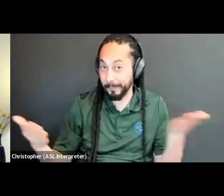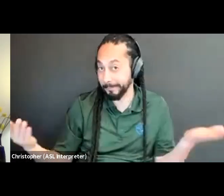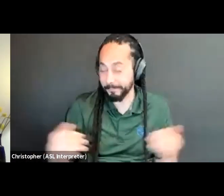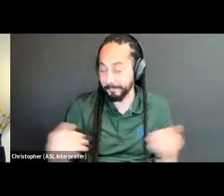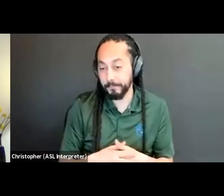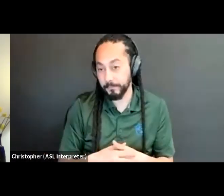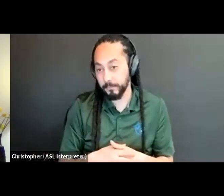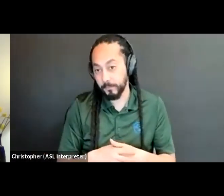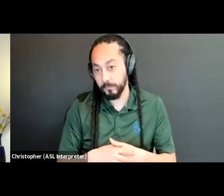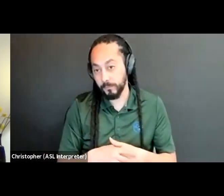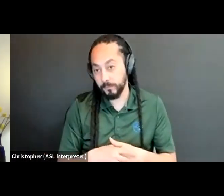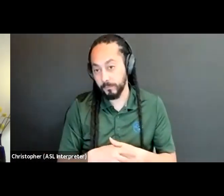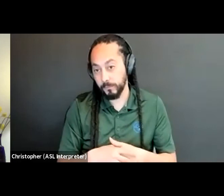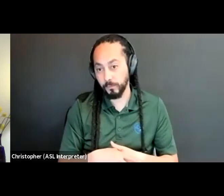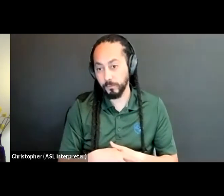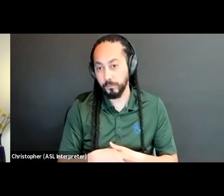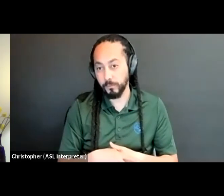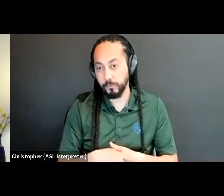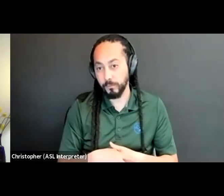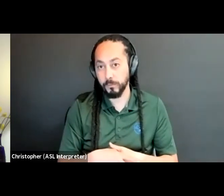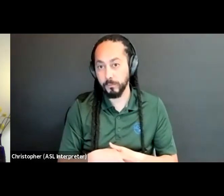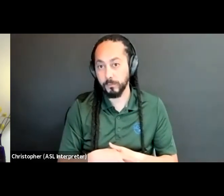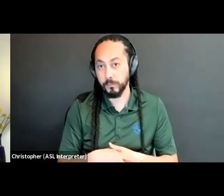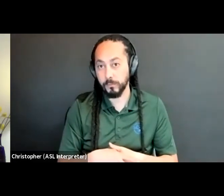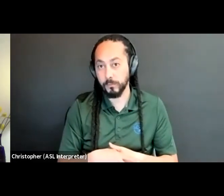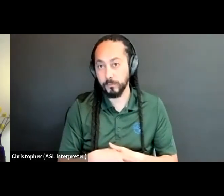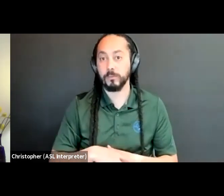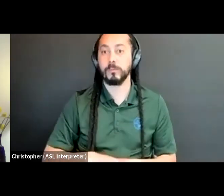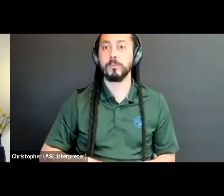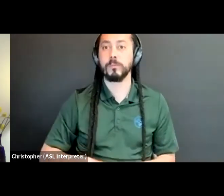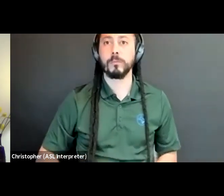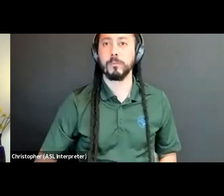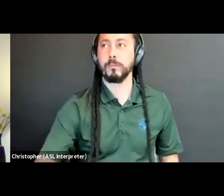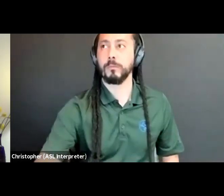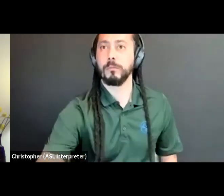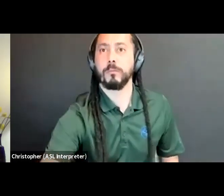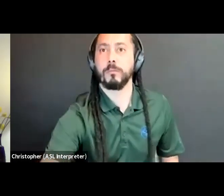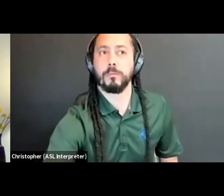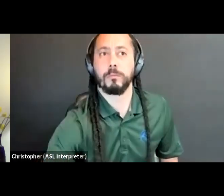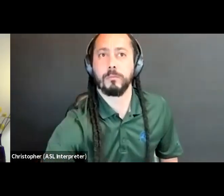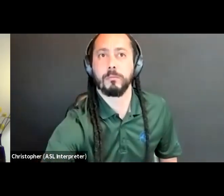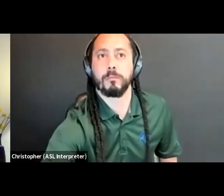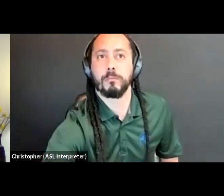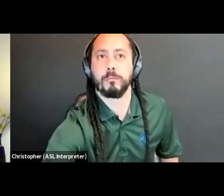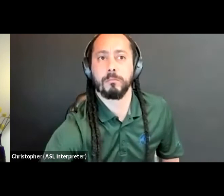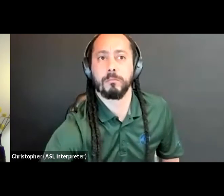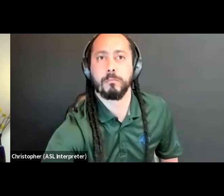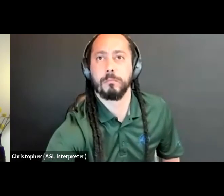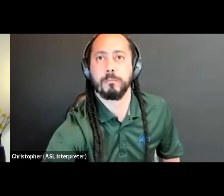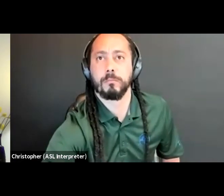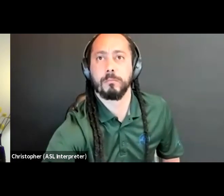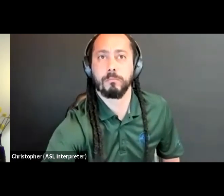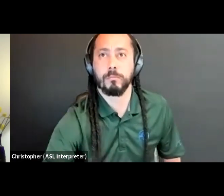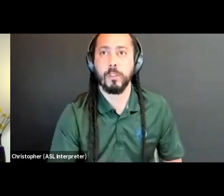what we've learned over time is there are really three contexts for which intimate partner violence can occur. One